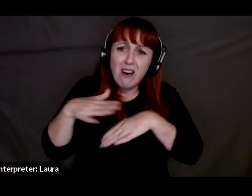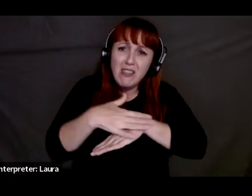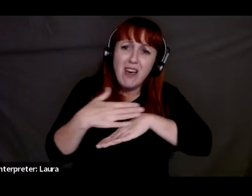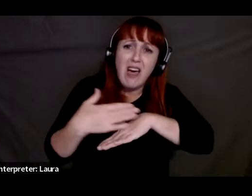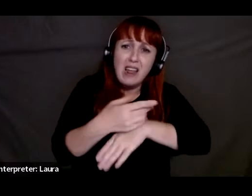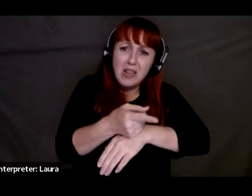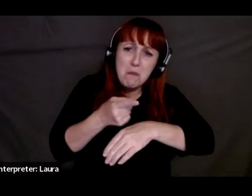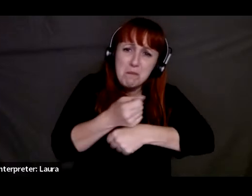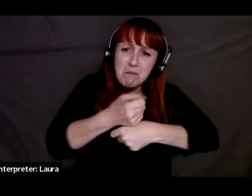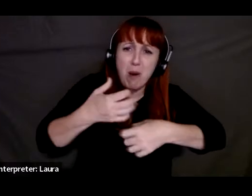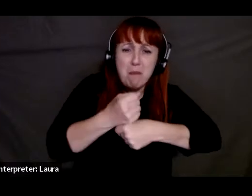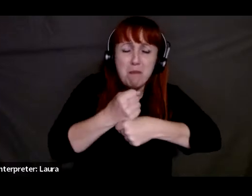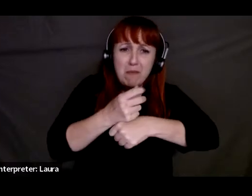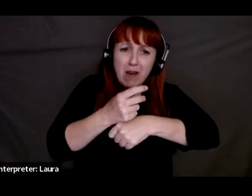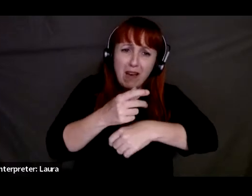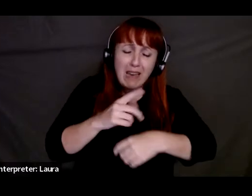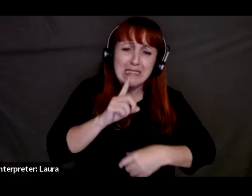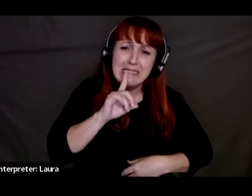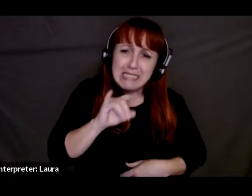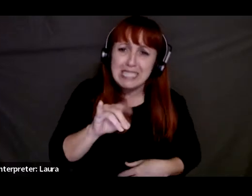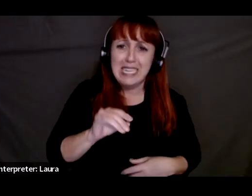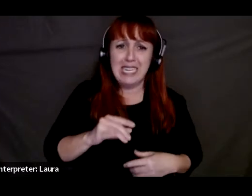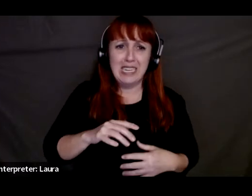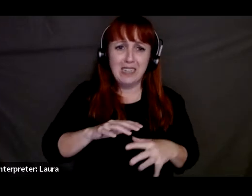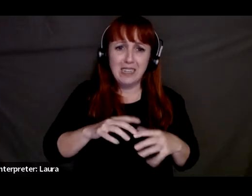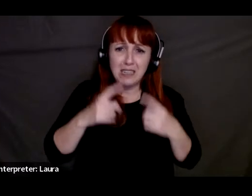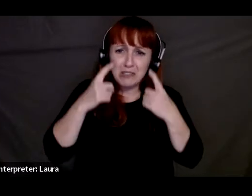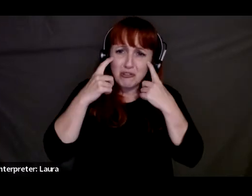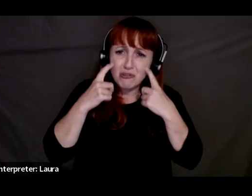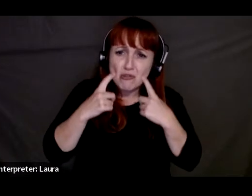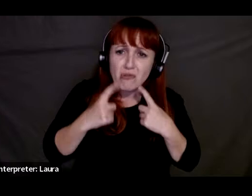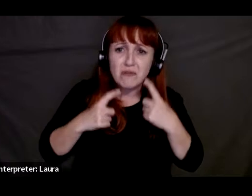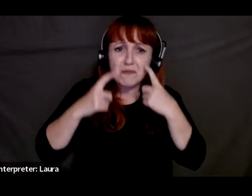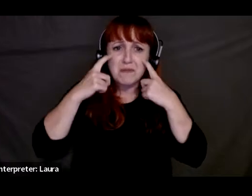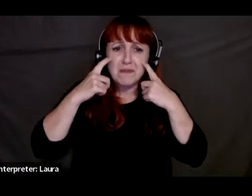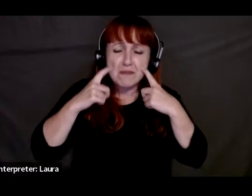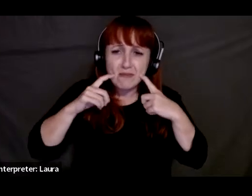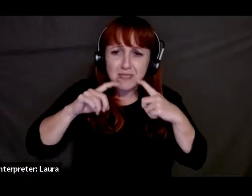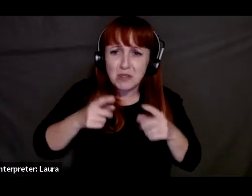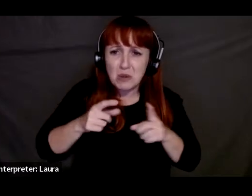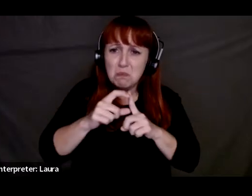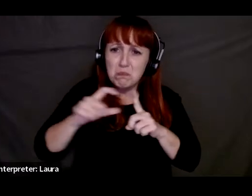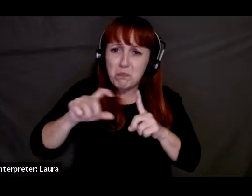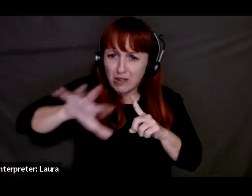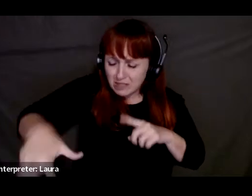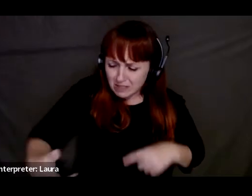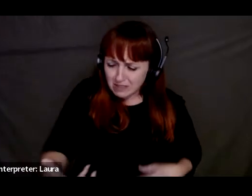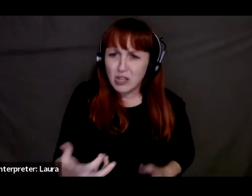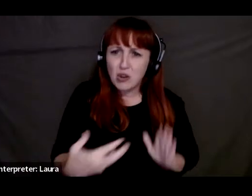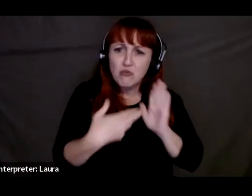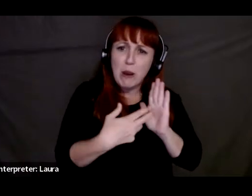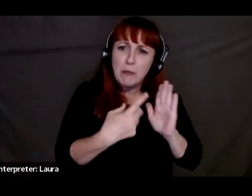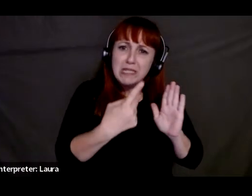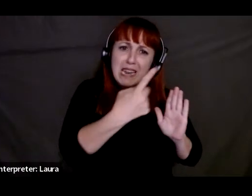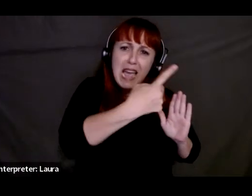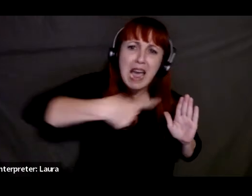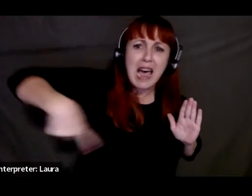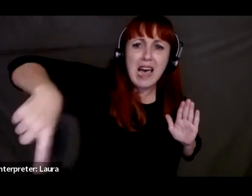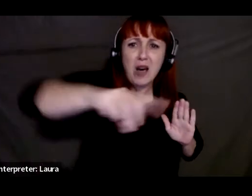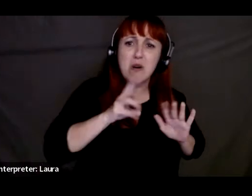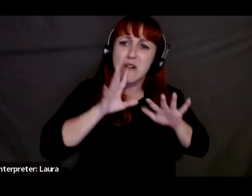I did. A bunch of bullets that represent our